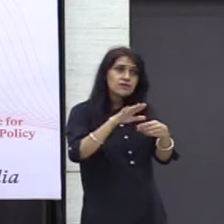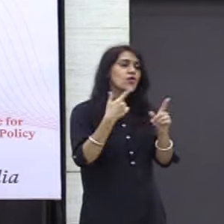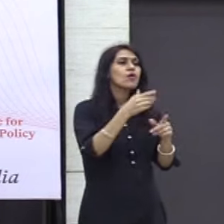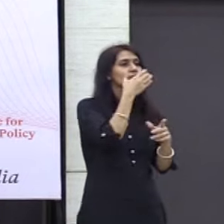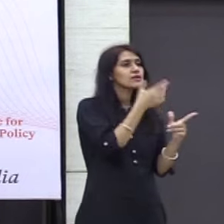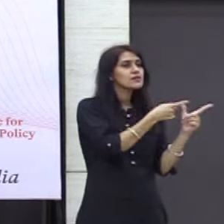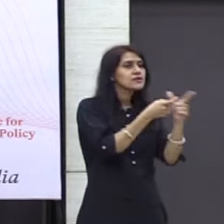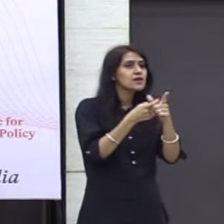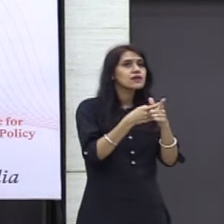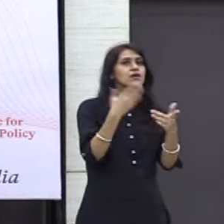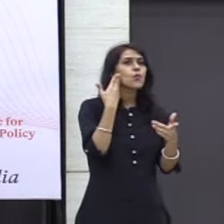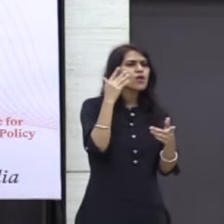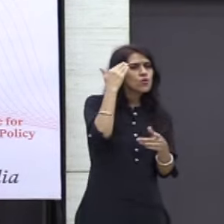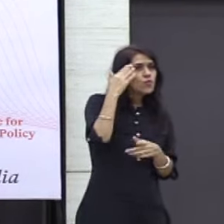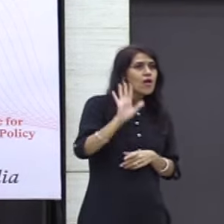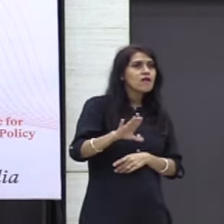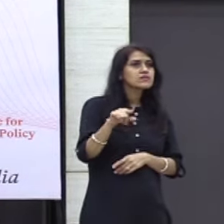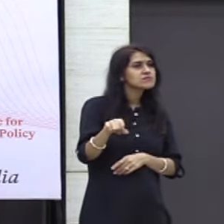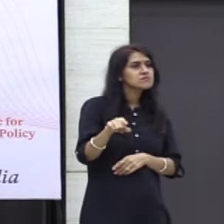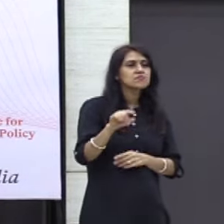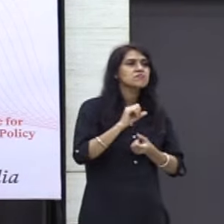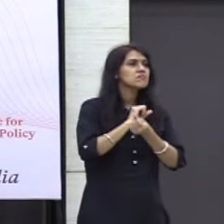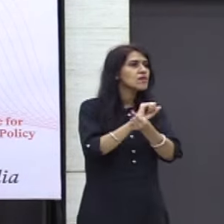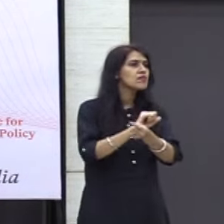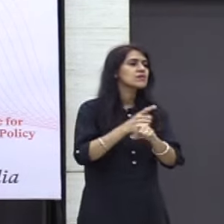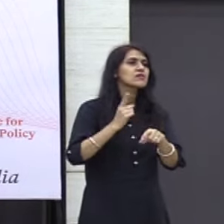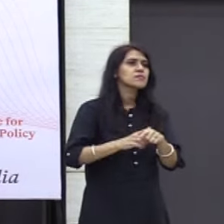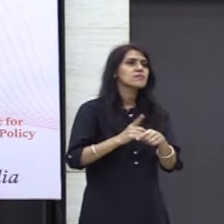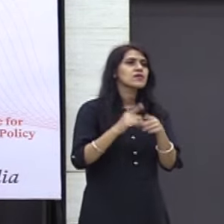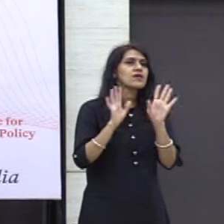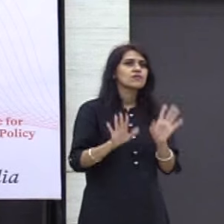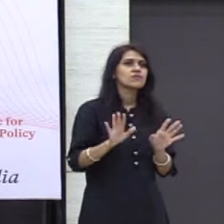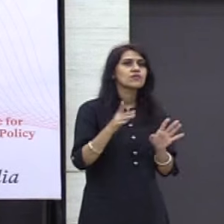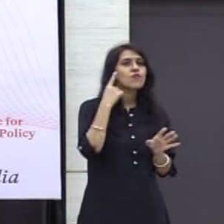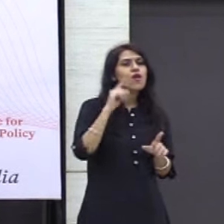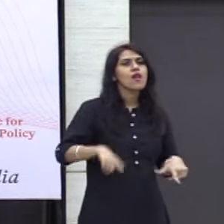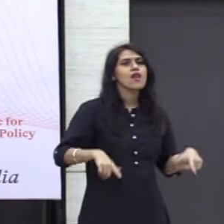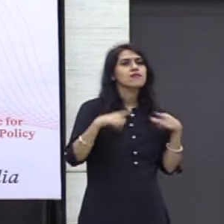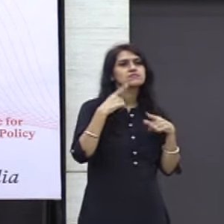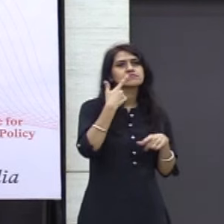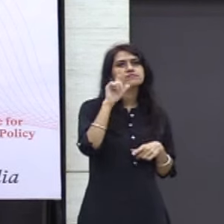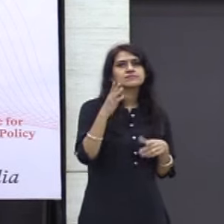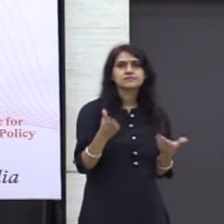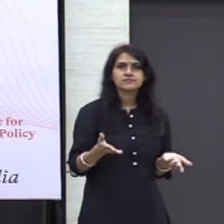is, shall be punished with imprisonment for a term which will extend to life.